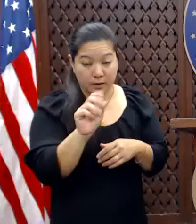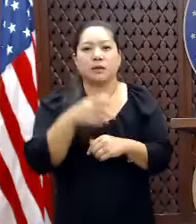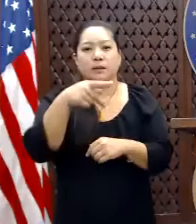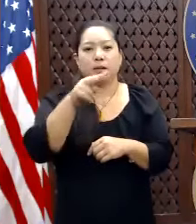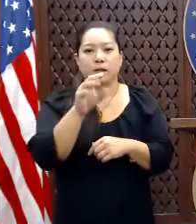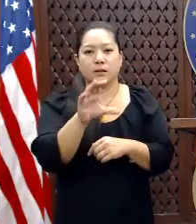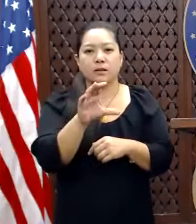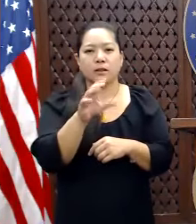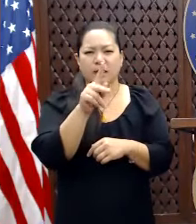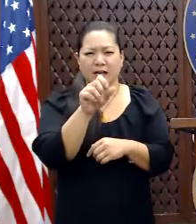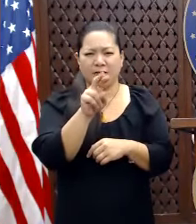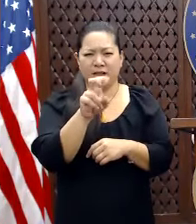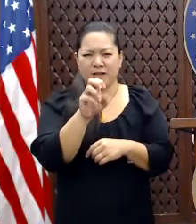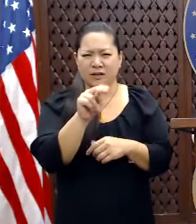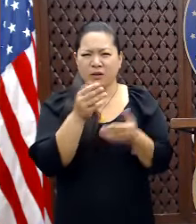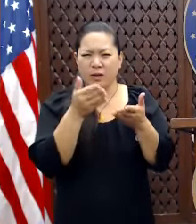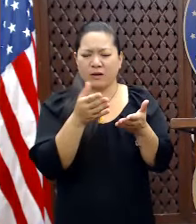PNC, Kevin, are you there? Go ahead.